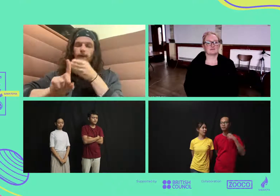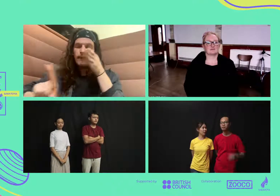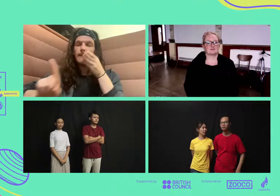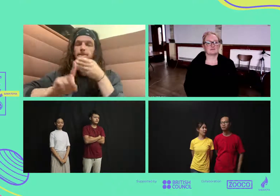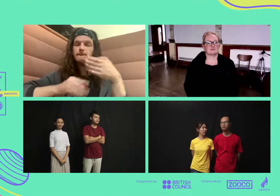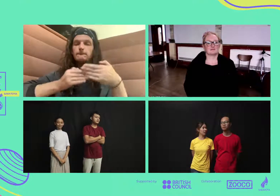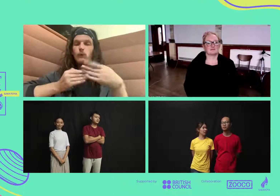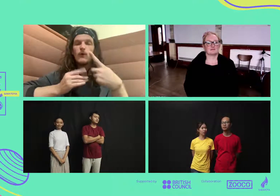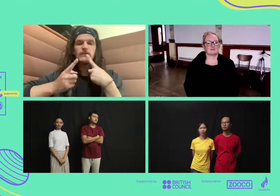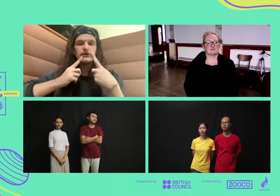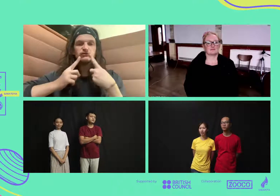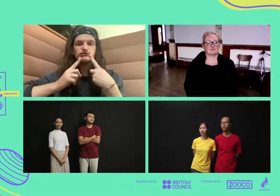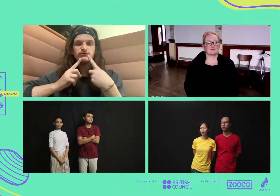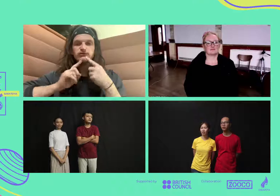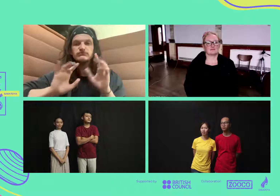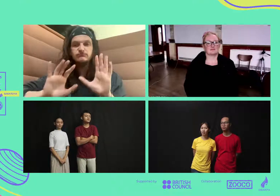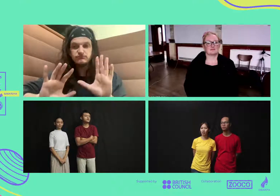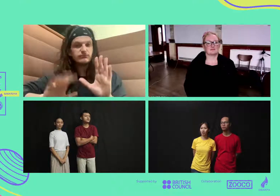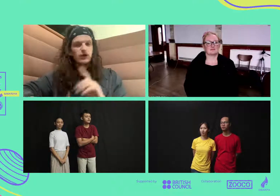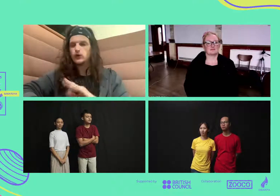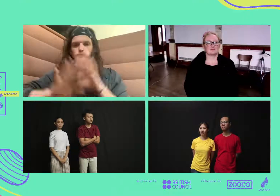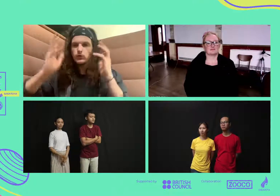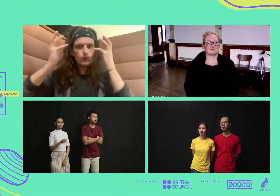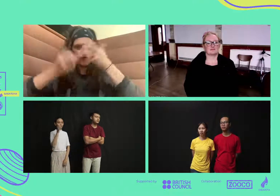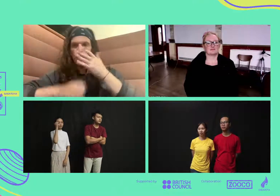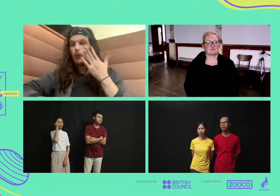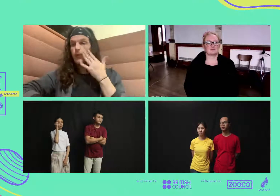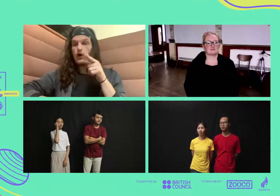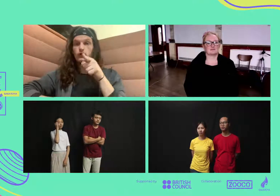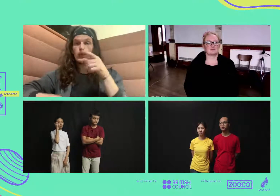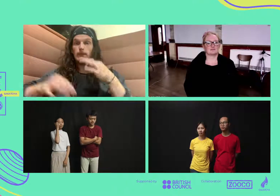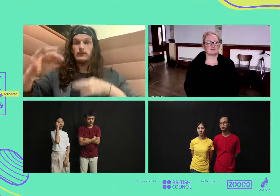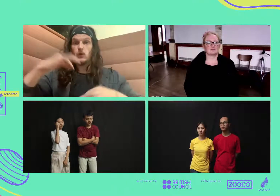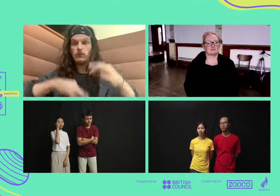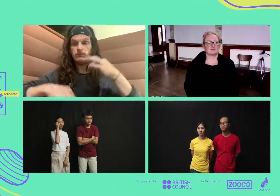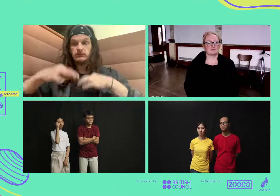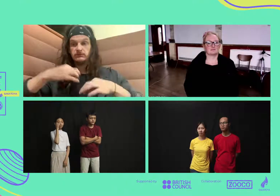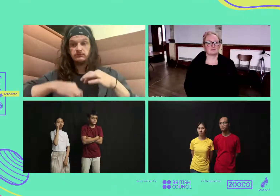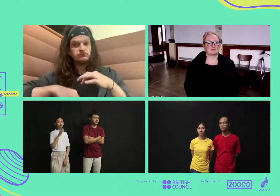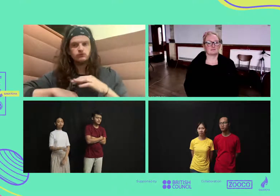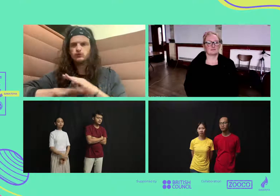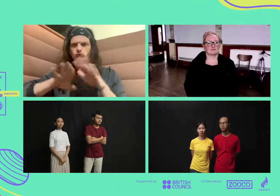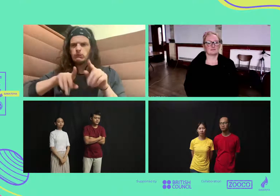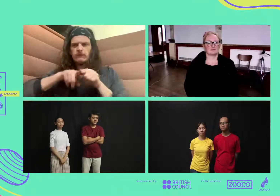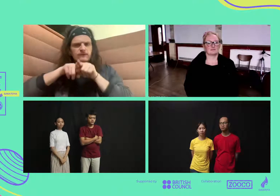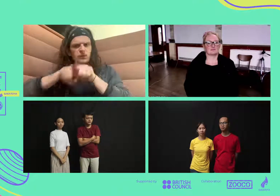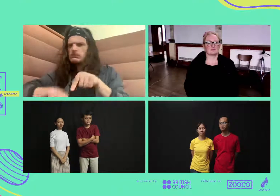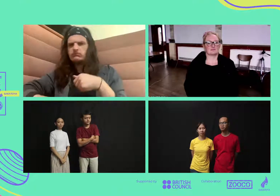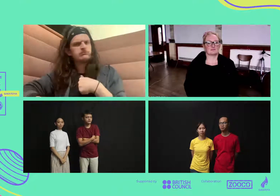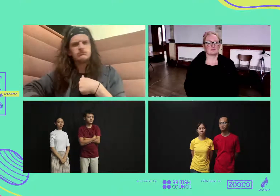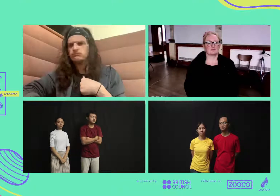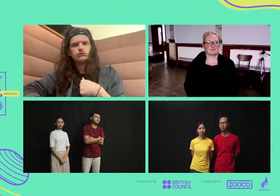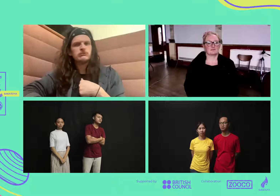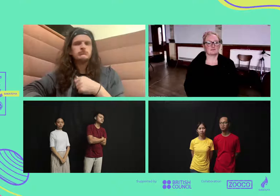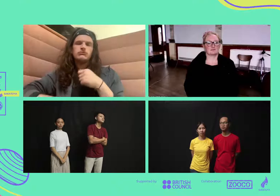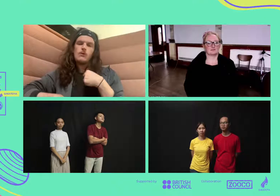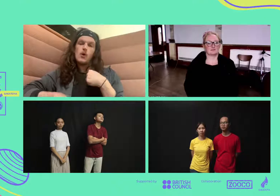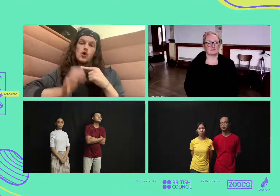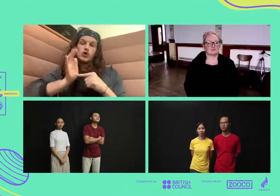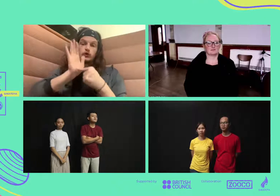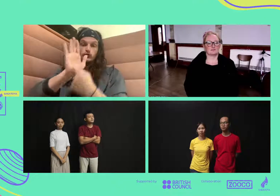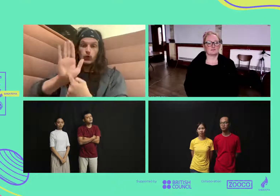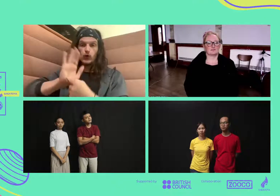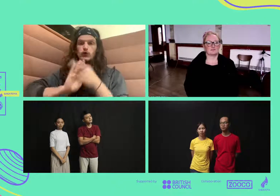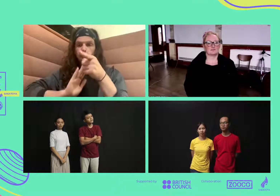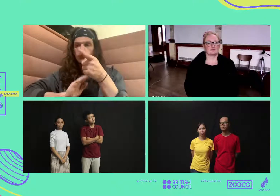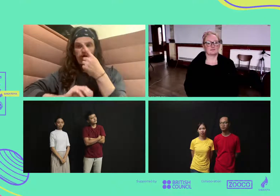Is it day or night? I'll describe the sky. So maybe you will be able to get some information about that for when you're watching me. And don't worry,